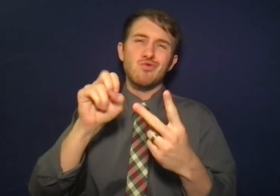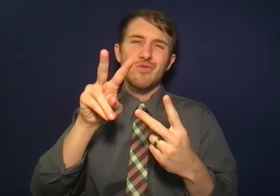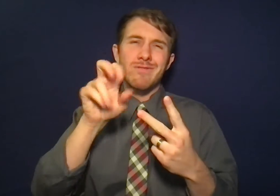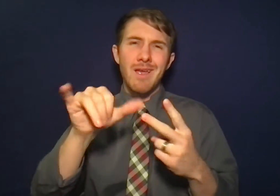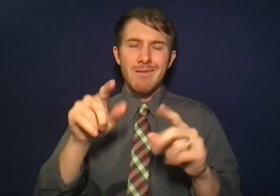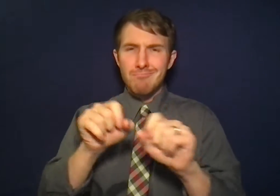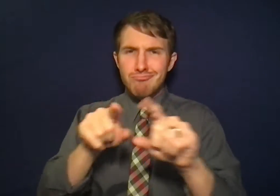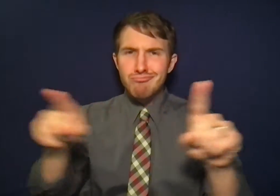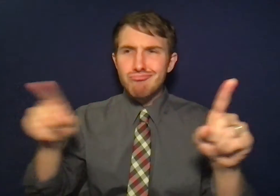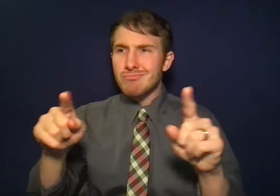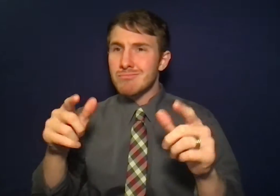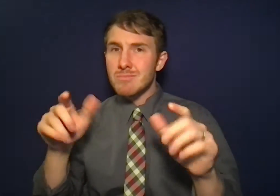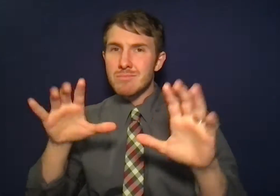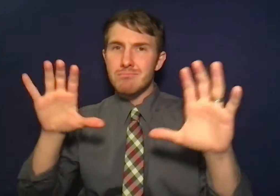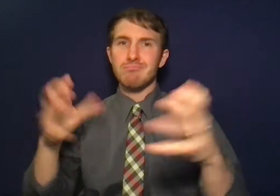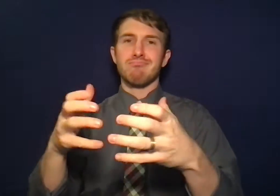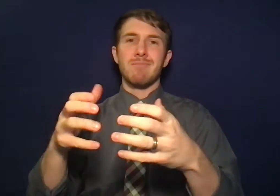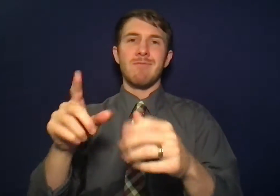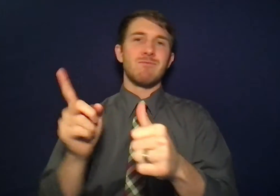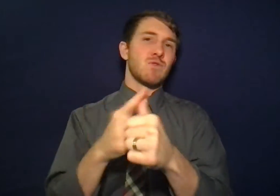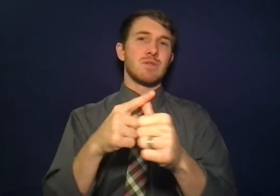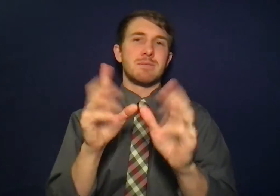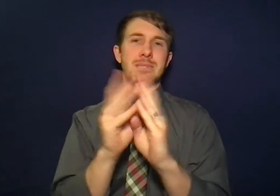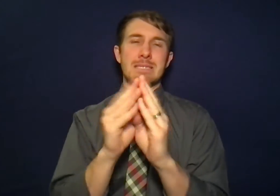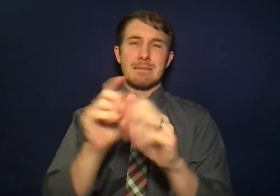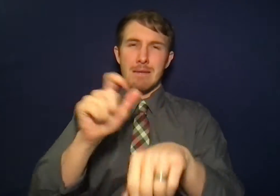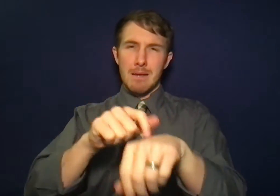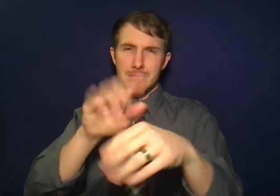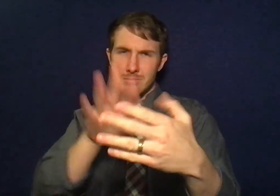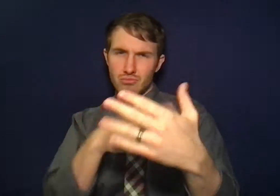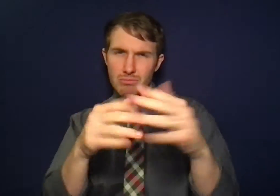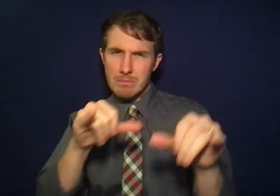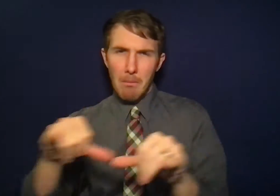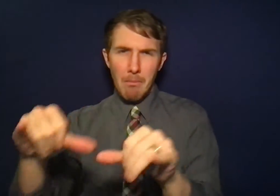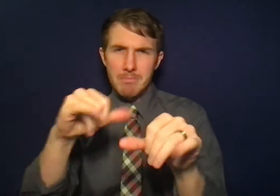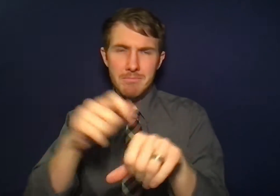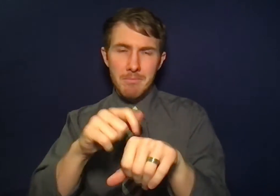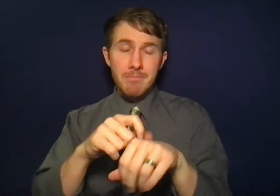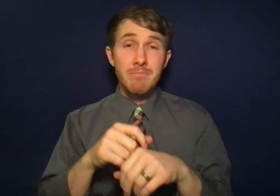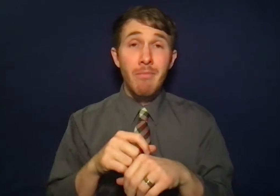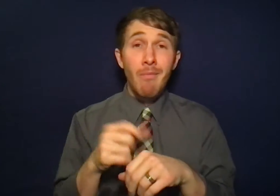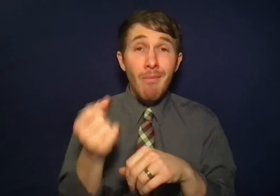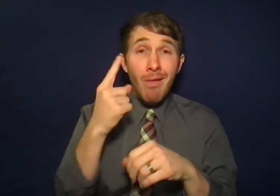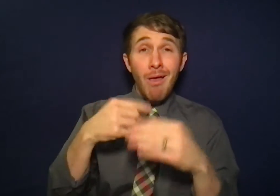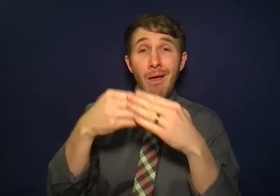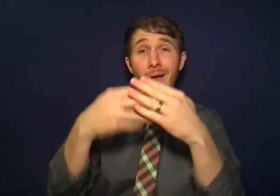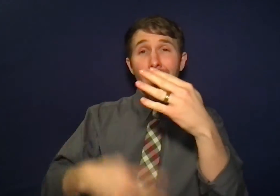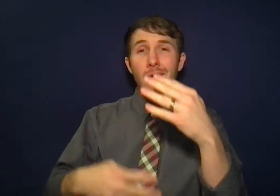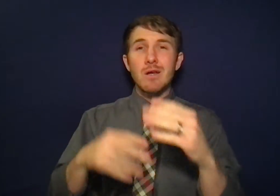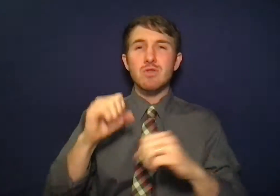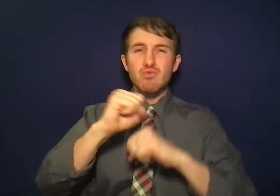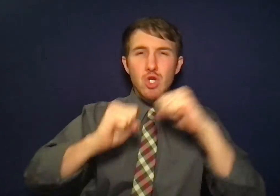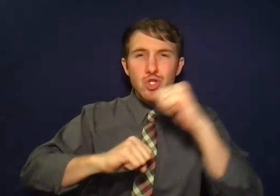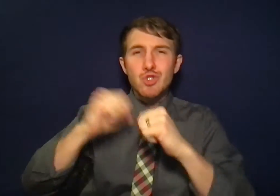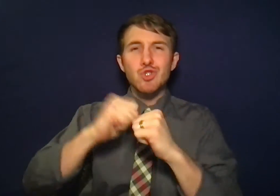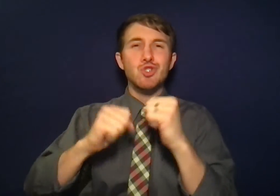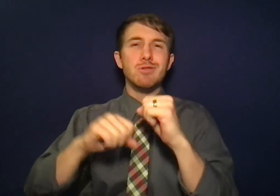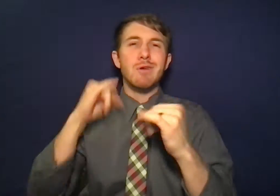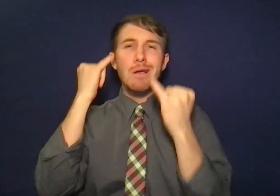meeting. Please understand that all of the following ideas and structures are just meant to be optional tools for your group.